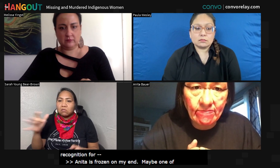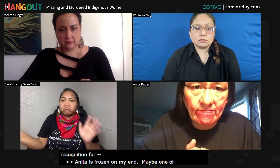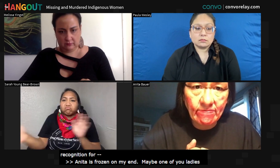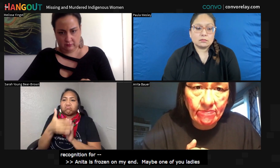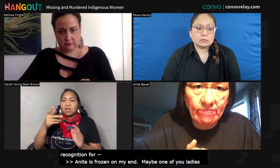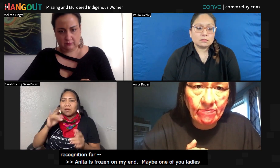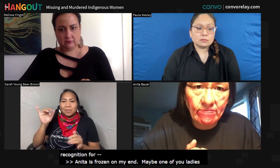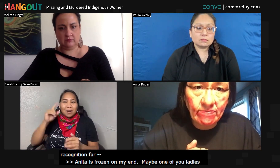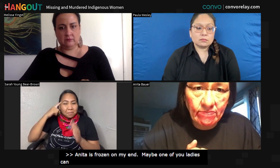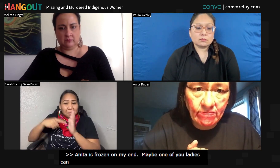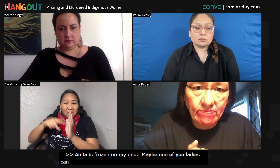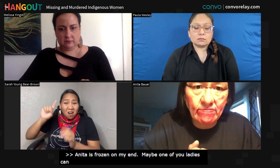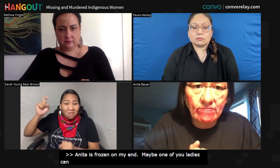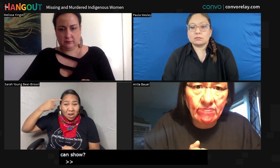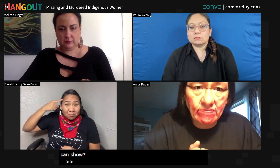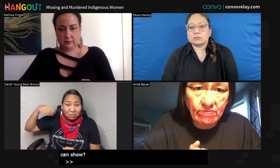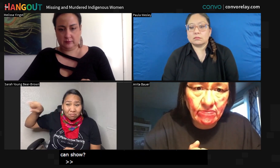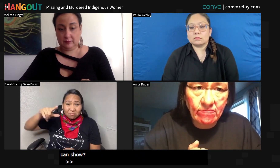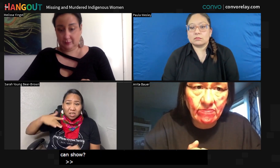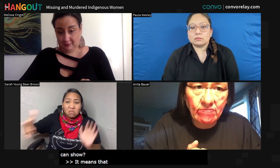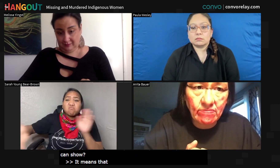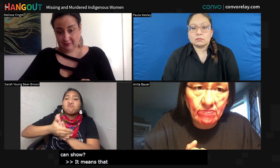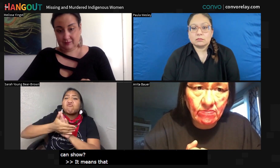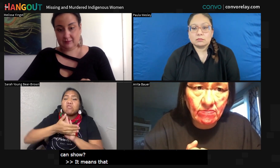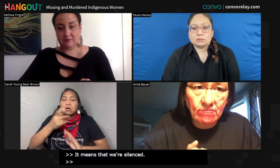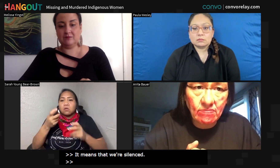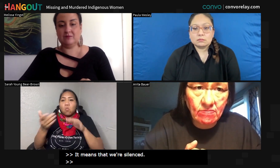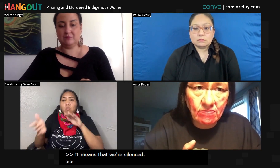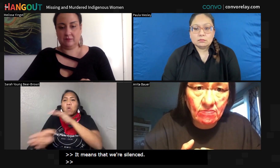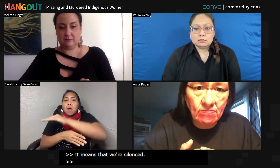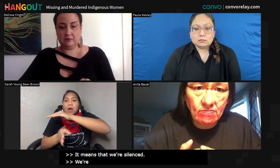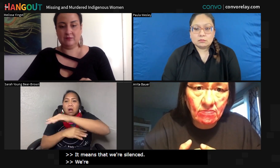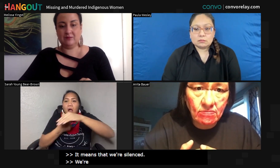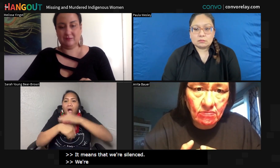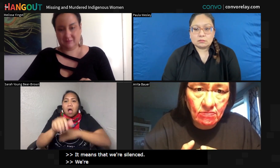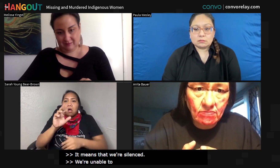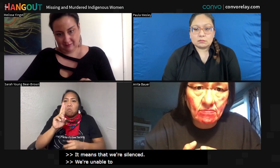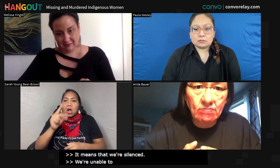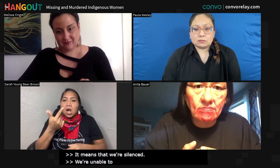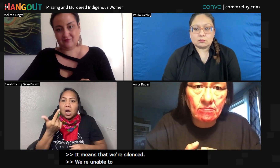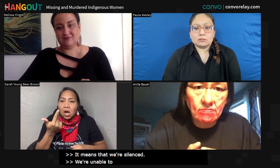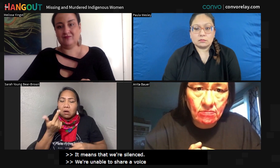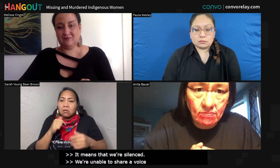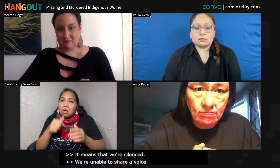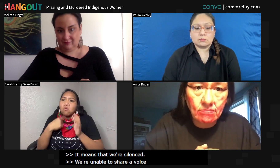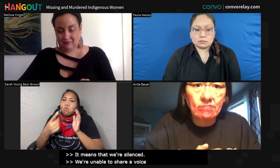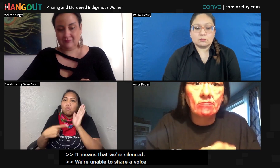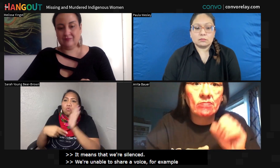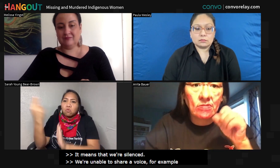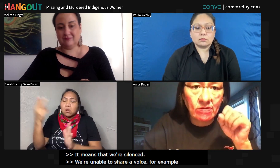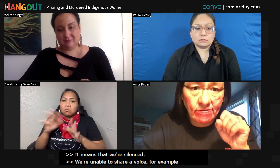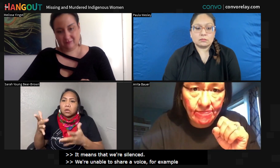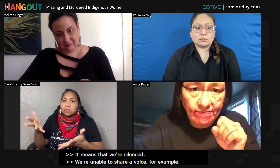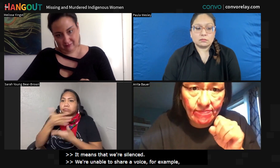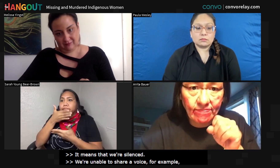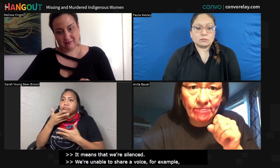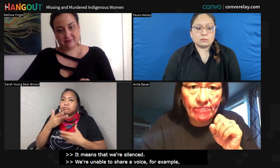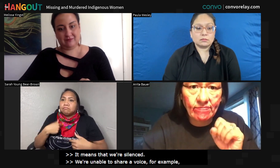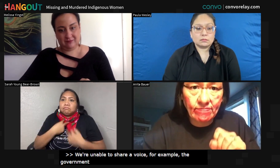We're unable to share a voice. For example, the government has a tendency to wipe us under the rug, that we're insignificant